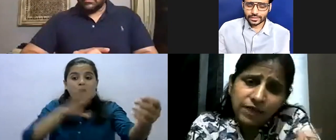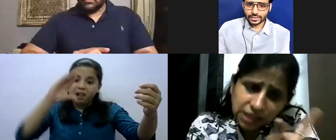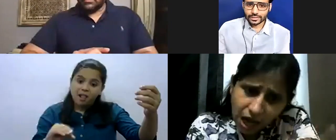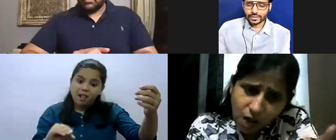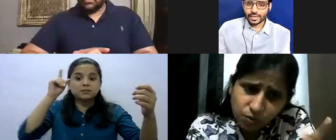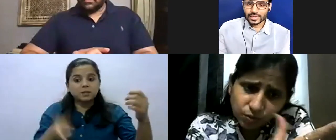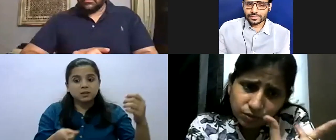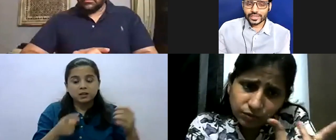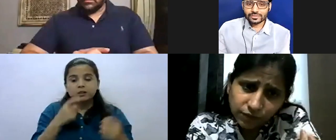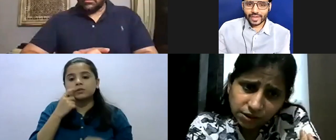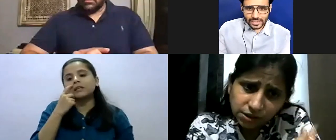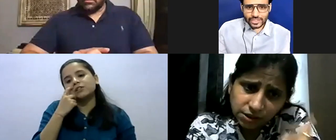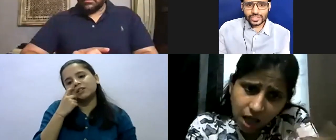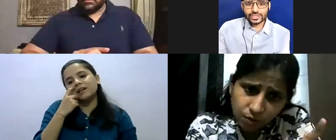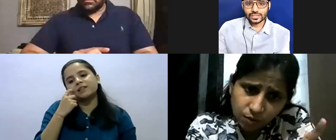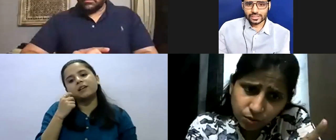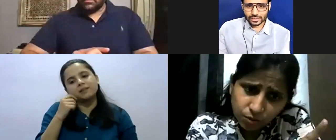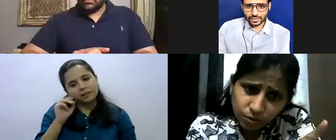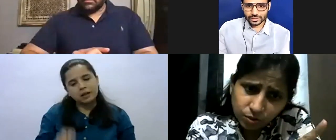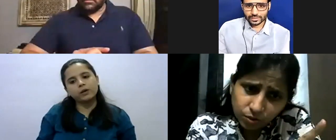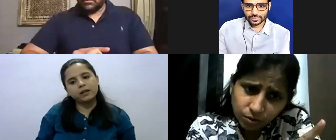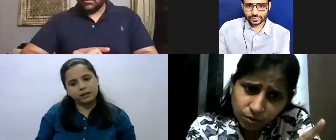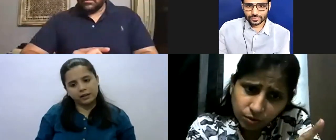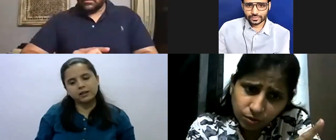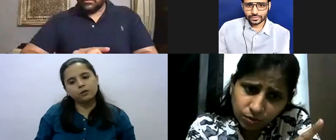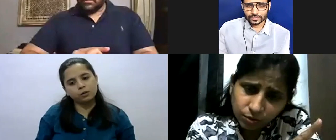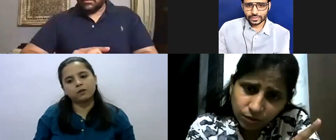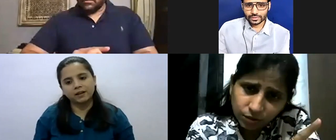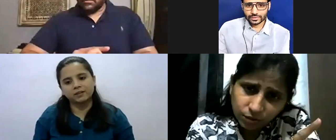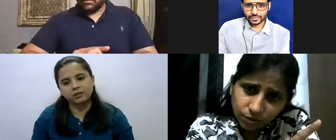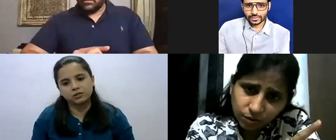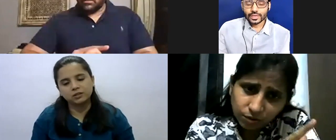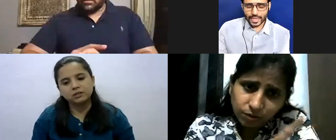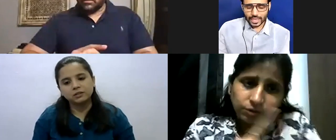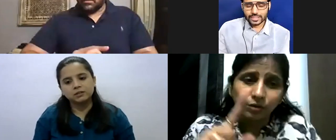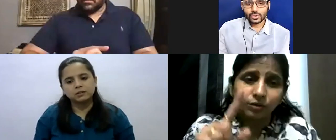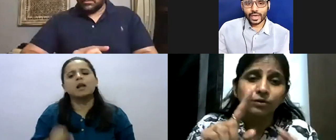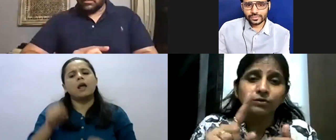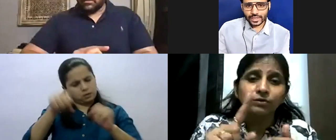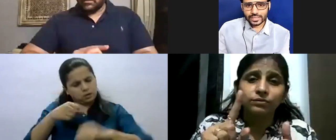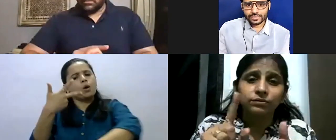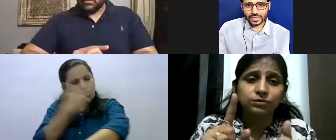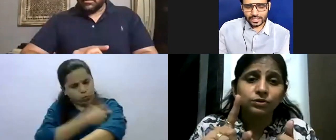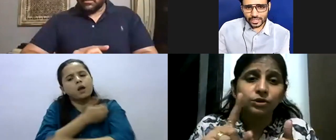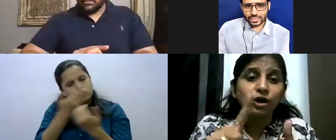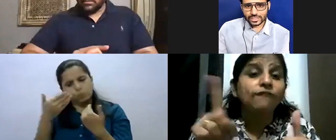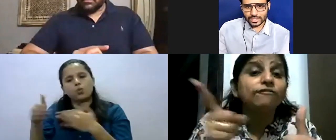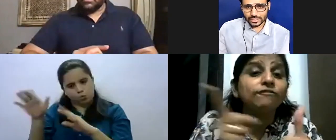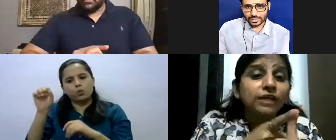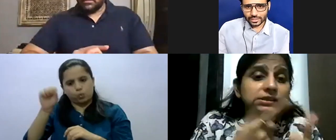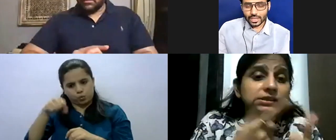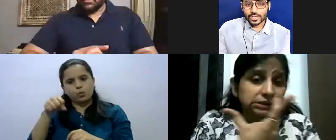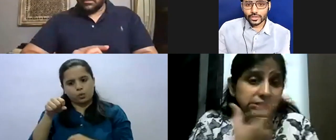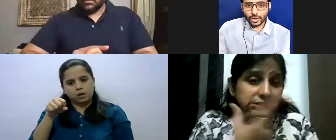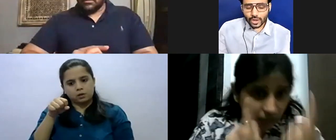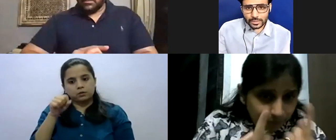And as far as vaccination is concerned, Can he go for vaccination? yeah. So as far as vaccination is